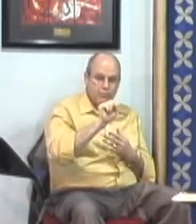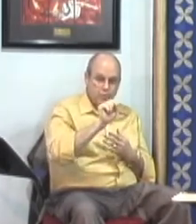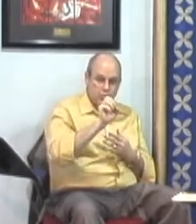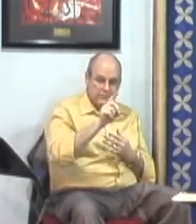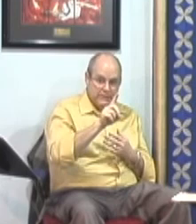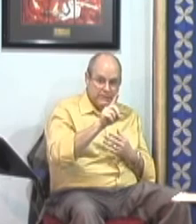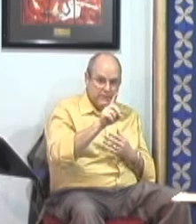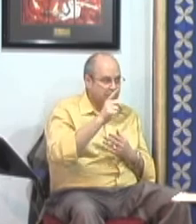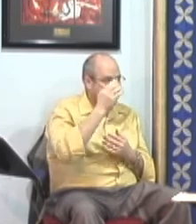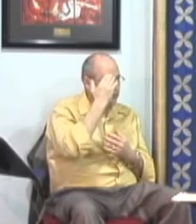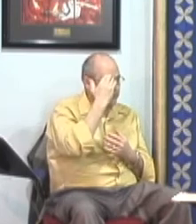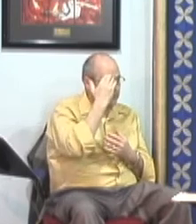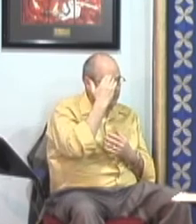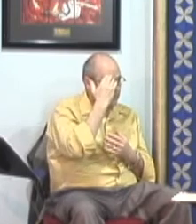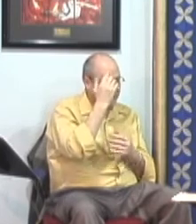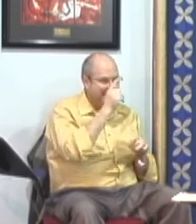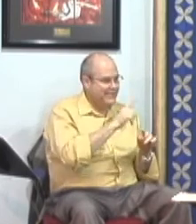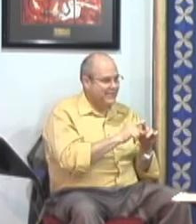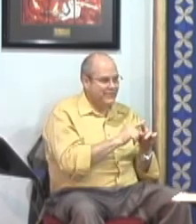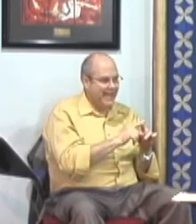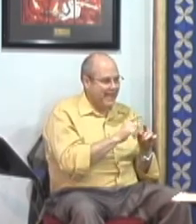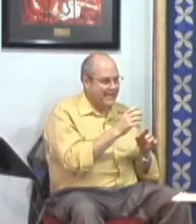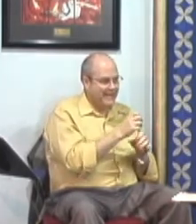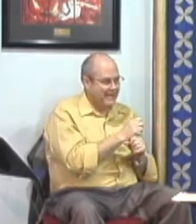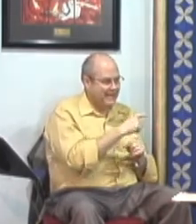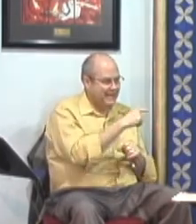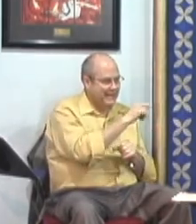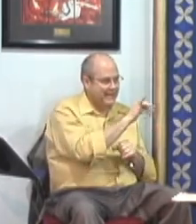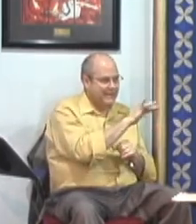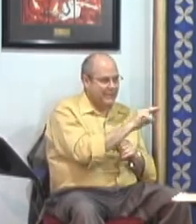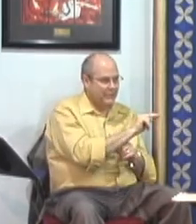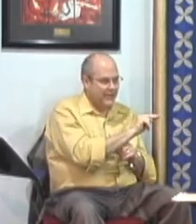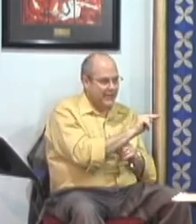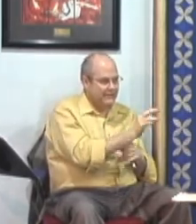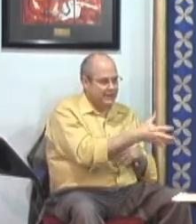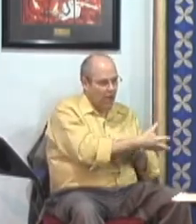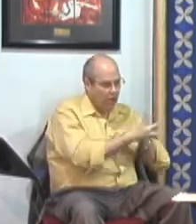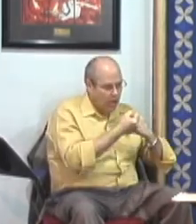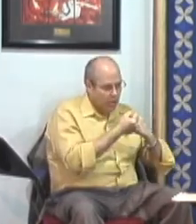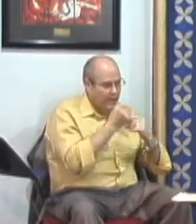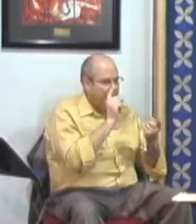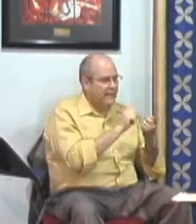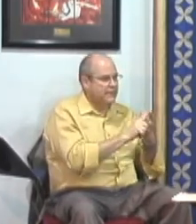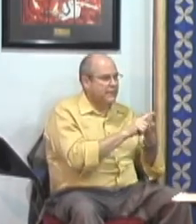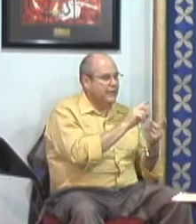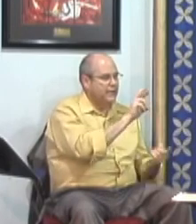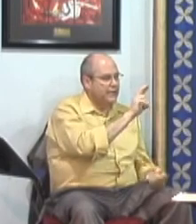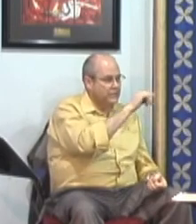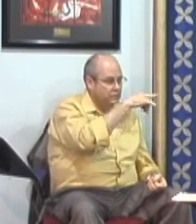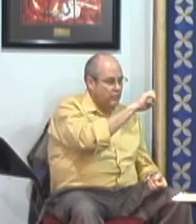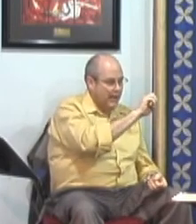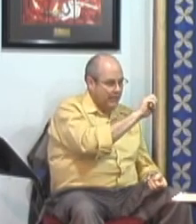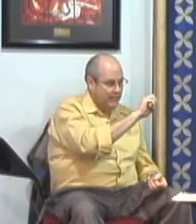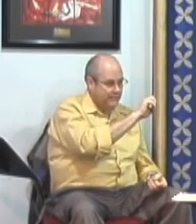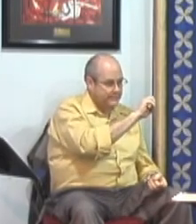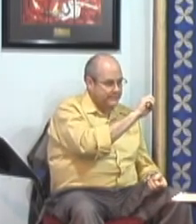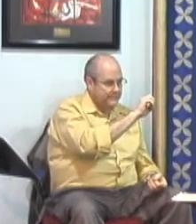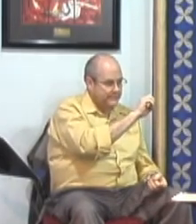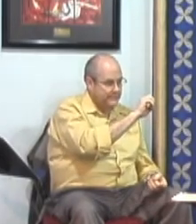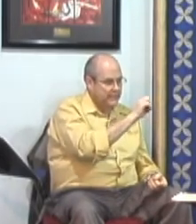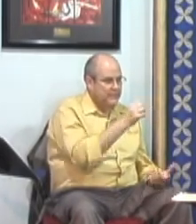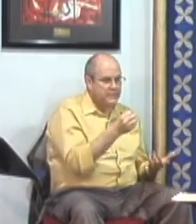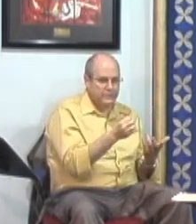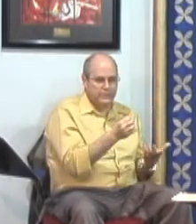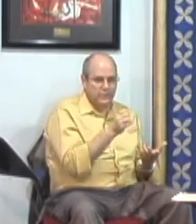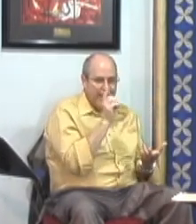barley farmer, you know that, you can't do that. You can't get the grains out even until barley ripens to a certain degree.